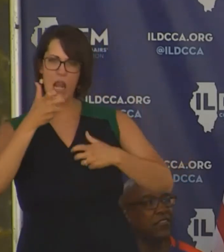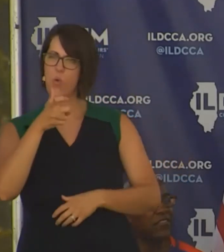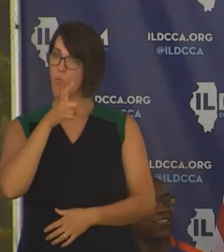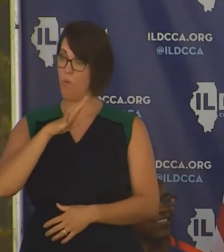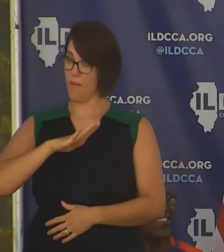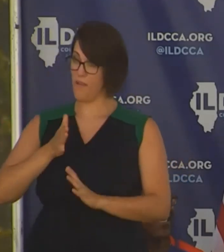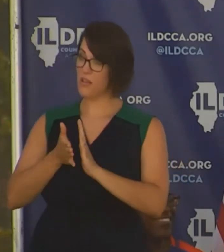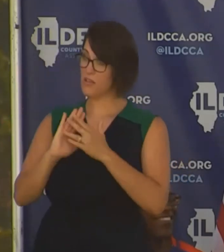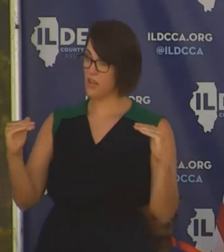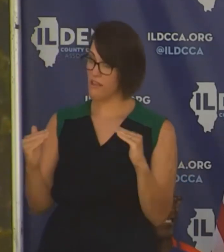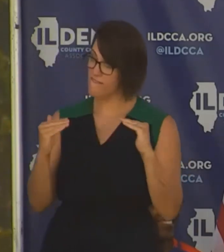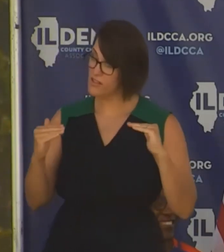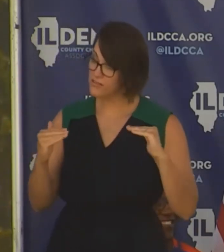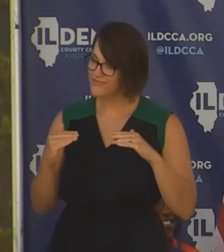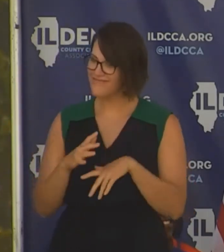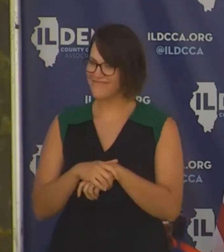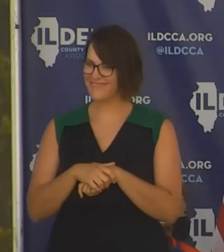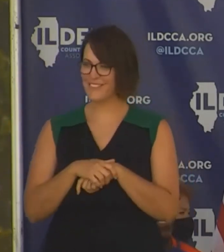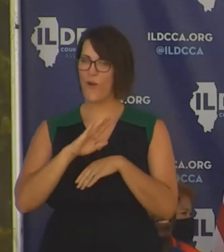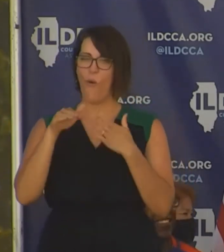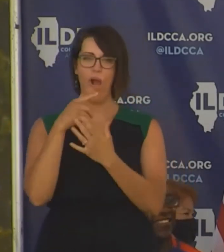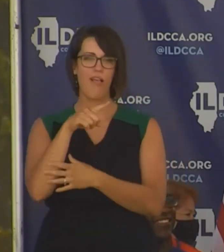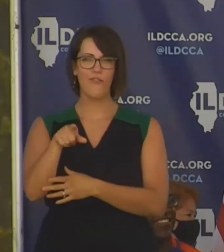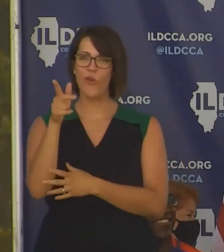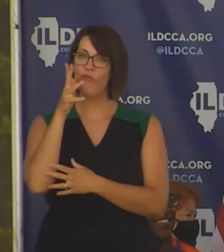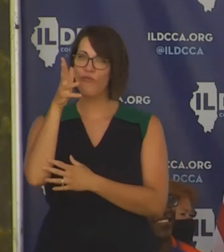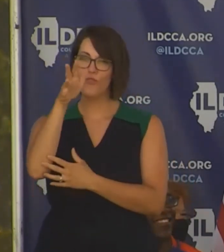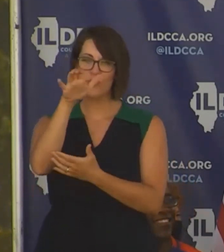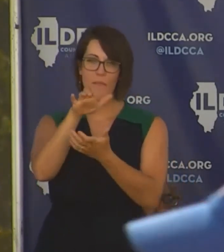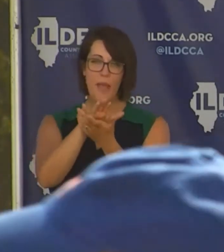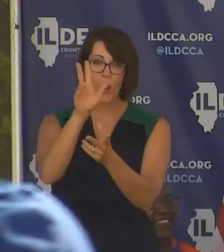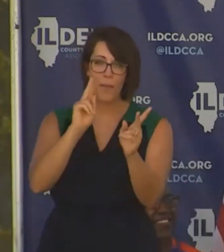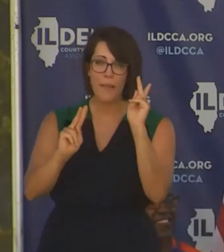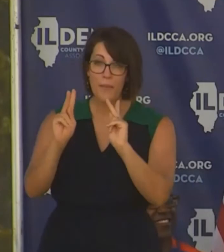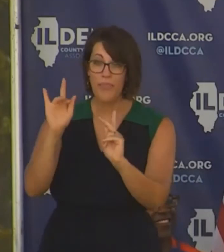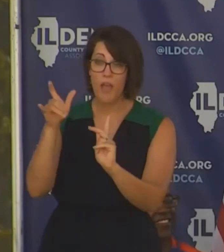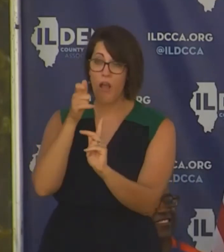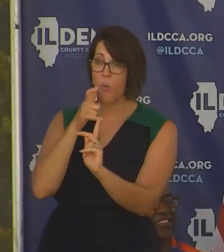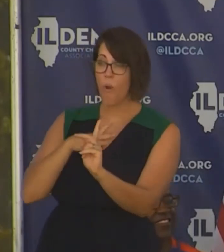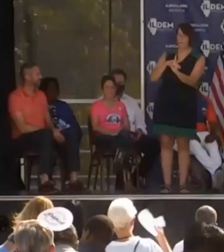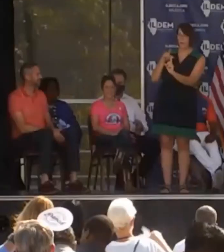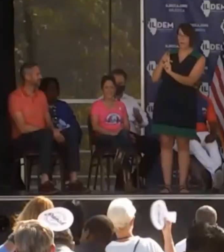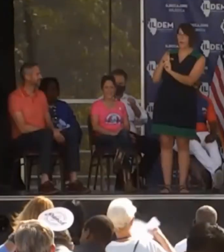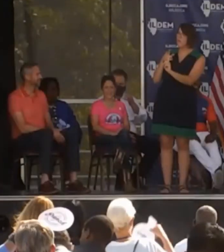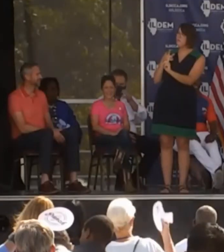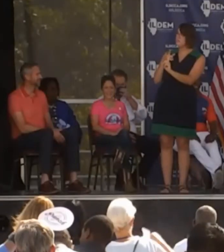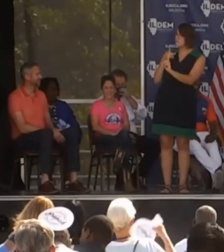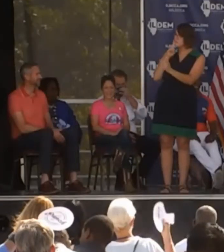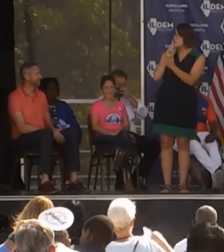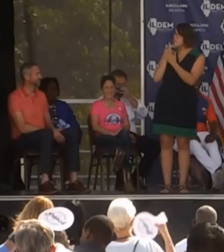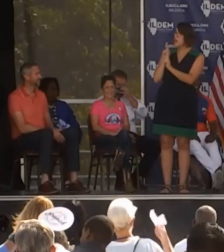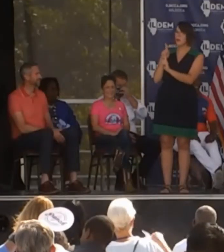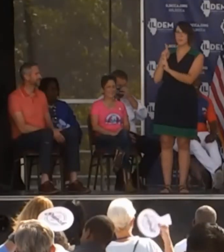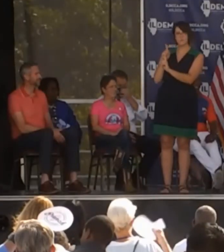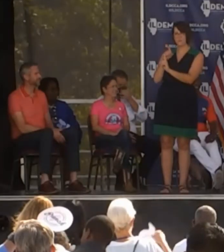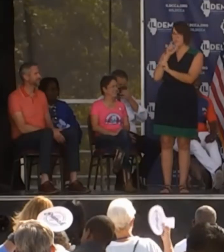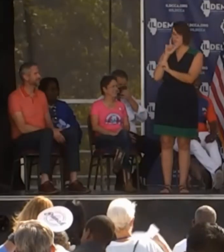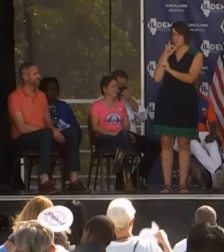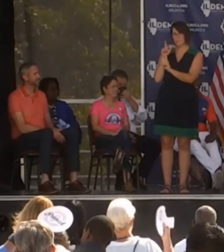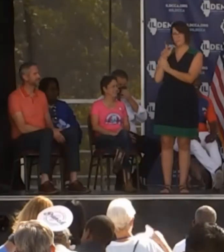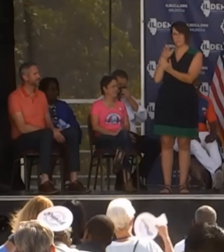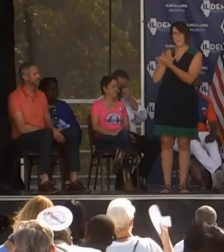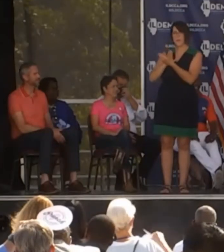even. So all you future married people, that lovely woman that you're talking to, don't mistreat her, she will get